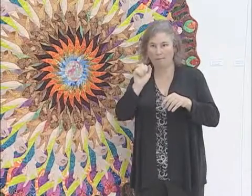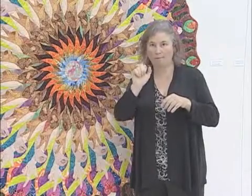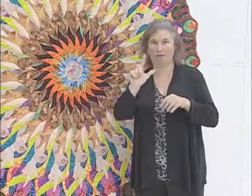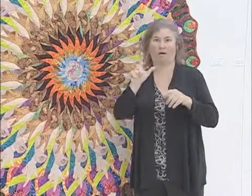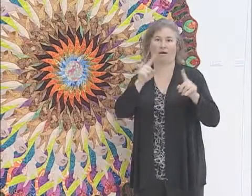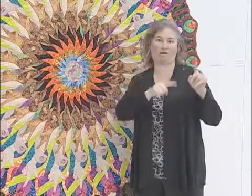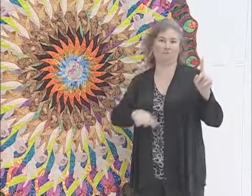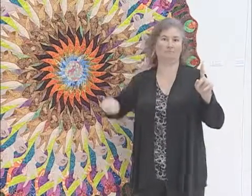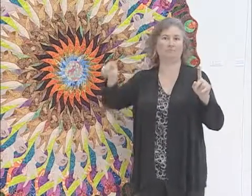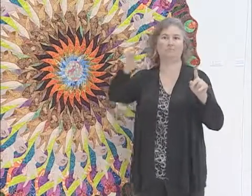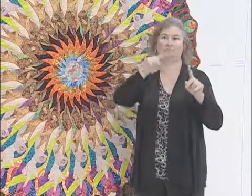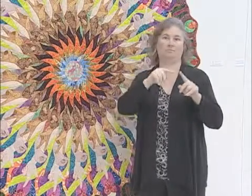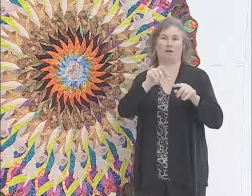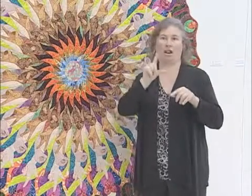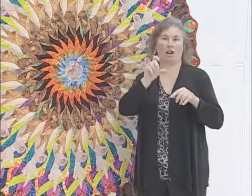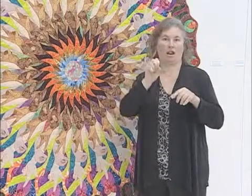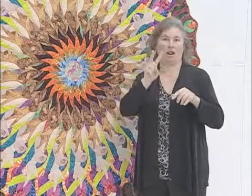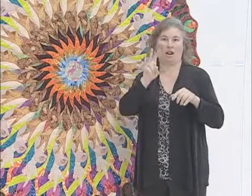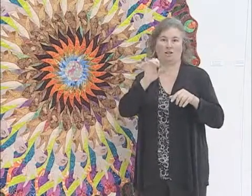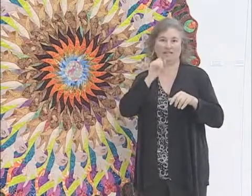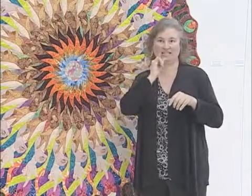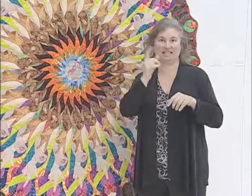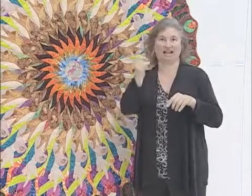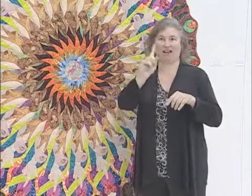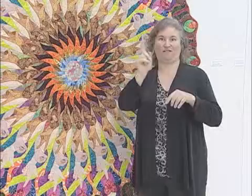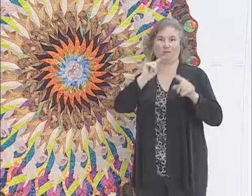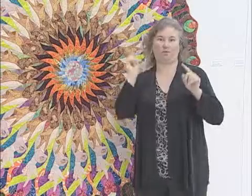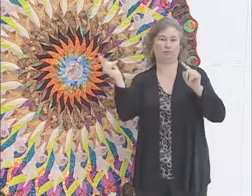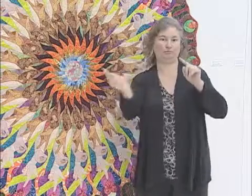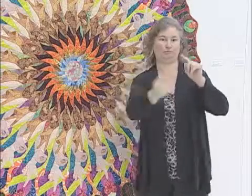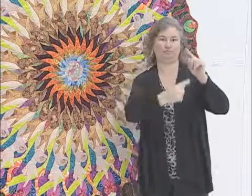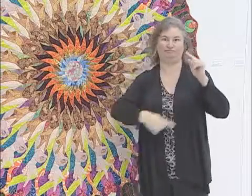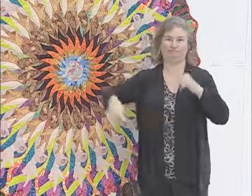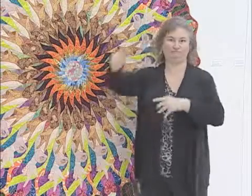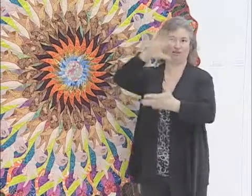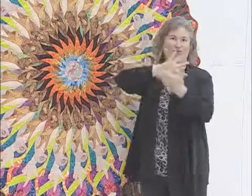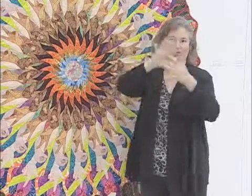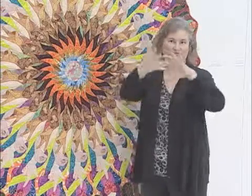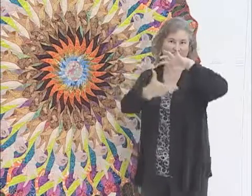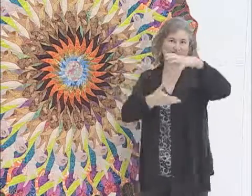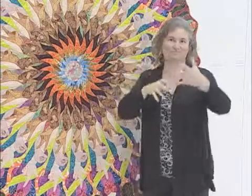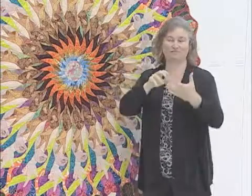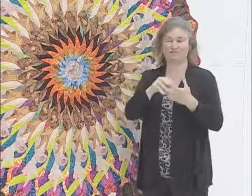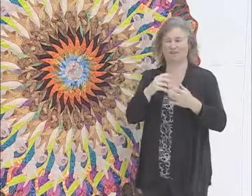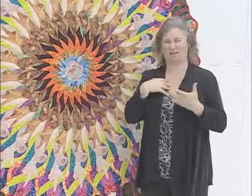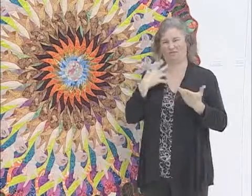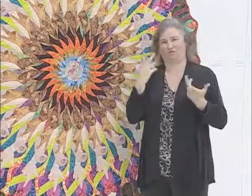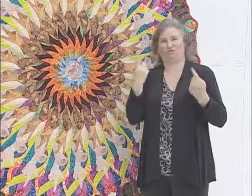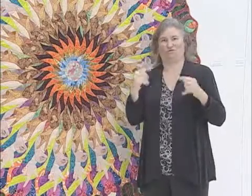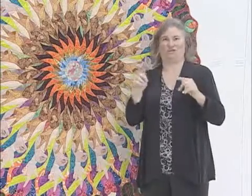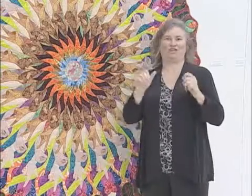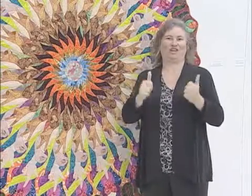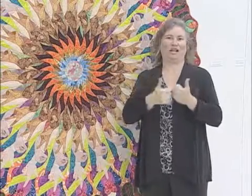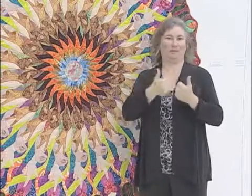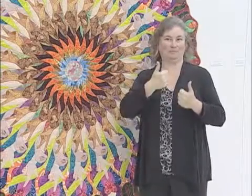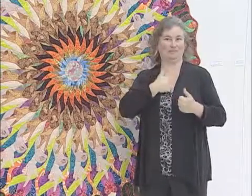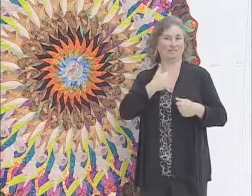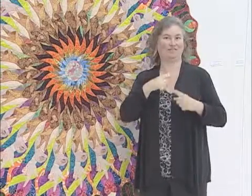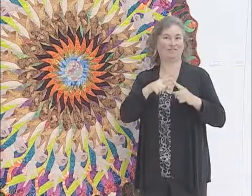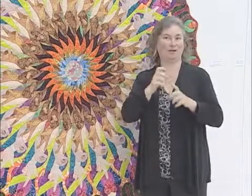the world, the globe. Love is everywhere. Love is all around us. And so I thought I would try to